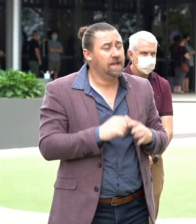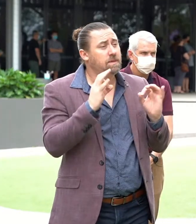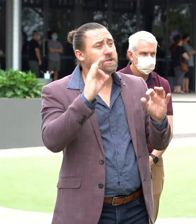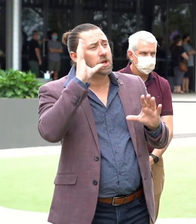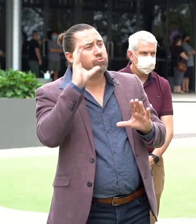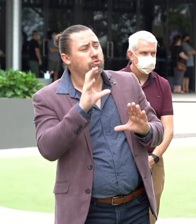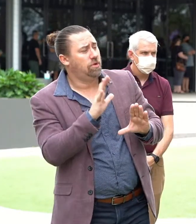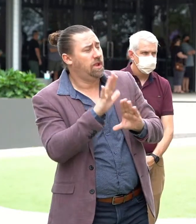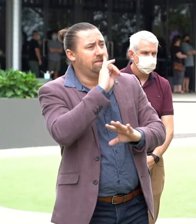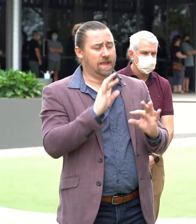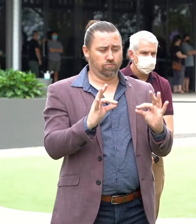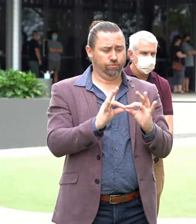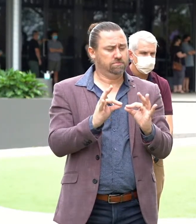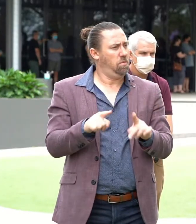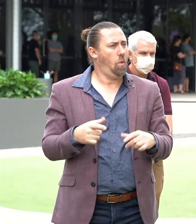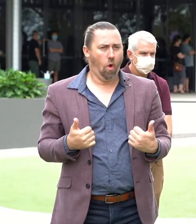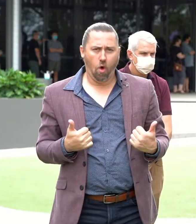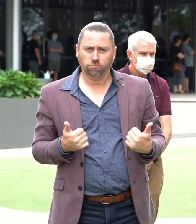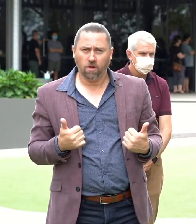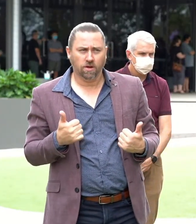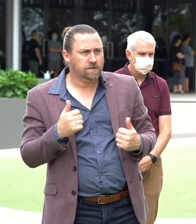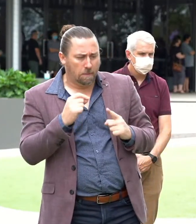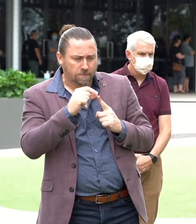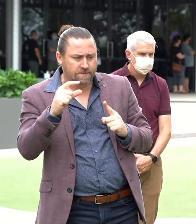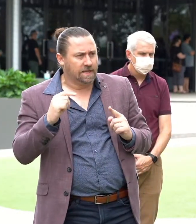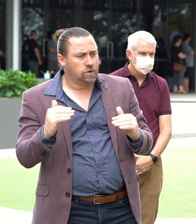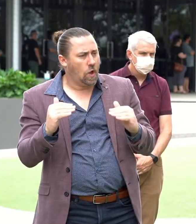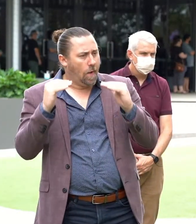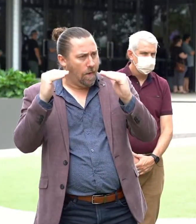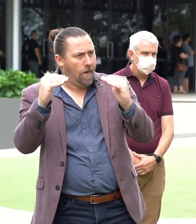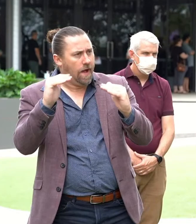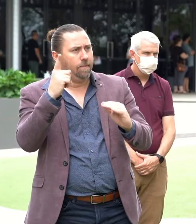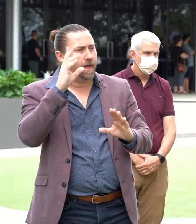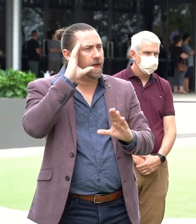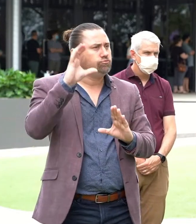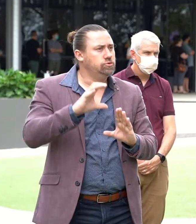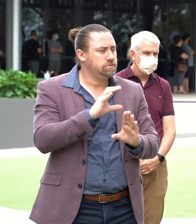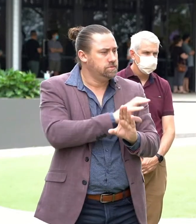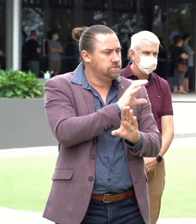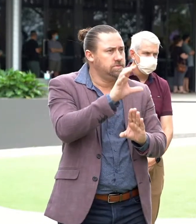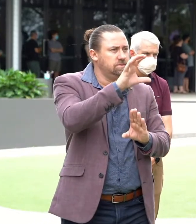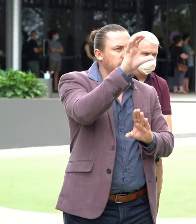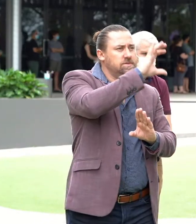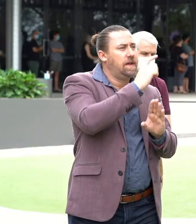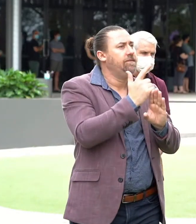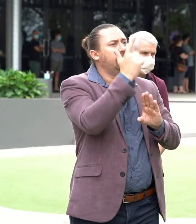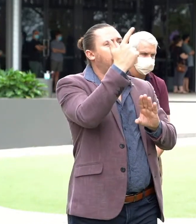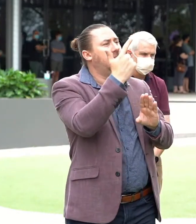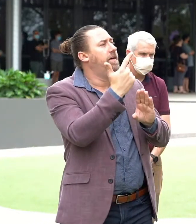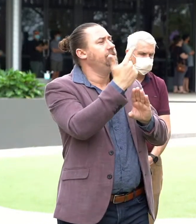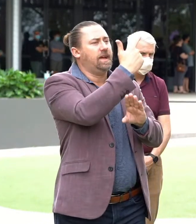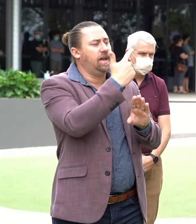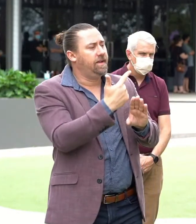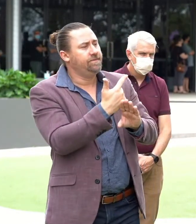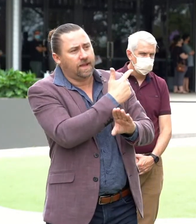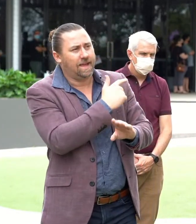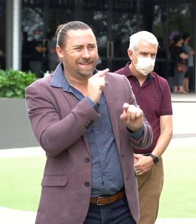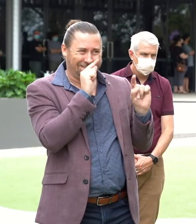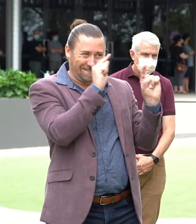areas. Brisbane's not doing too badly, but in many regional and remote areas, particularly in smaller